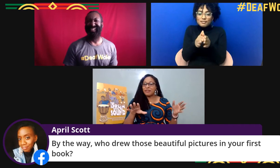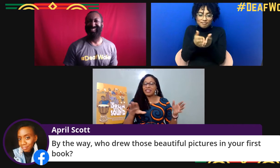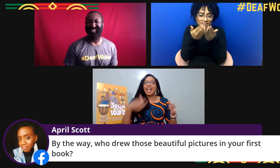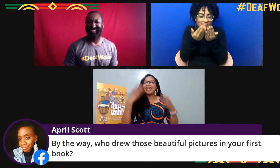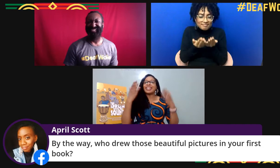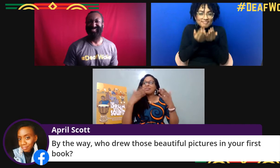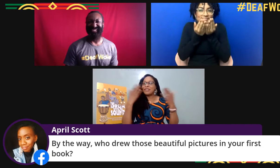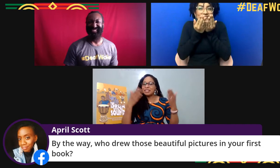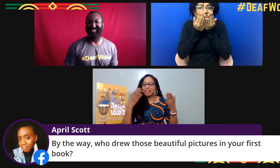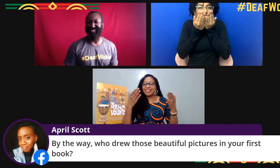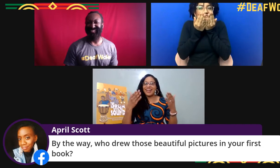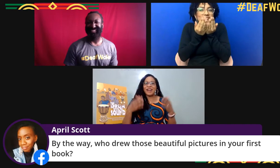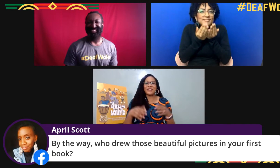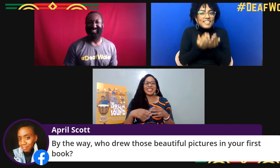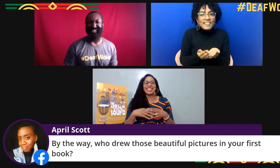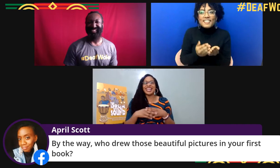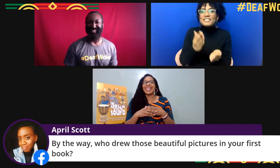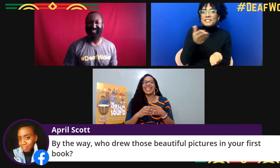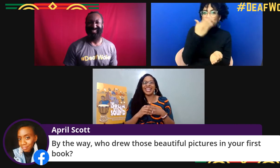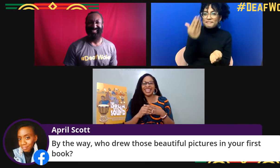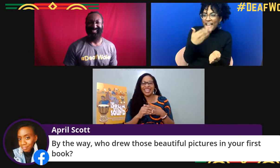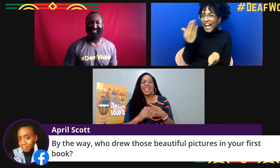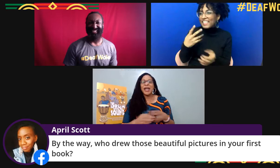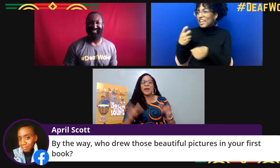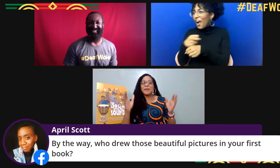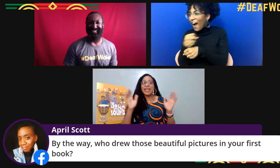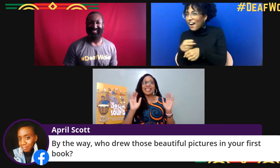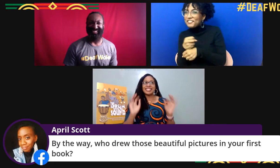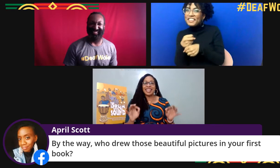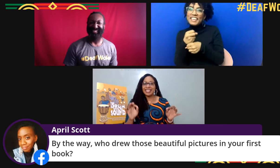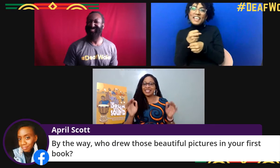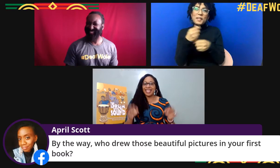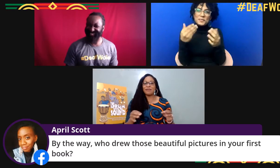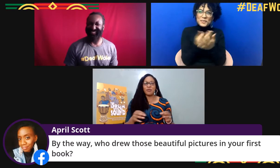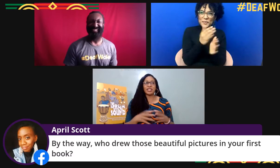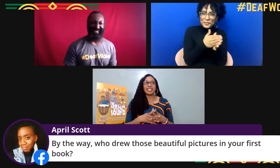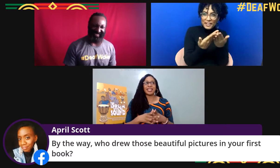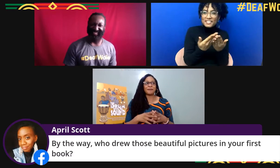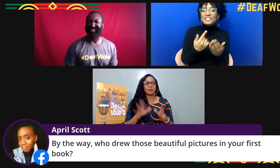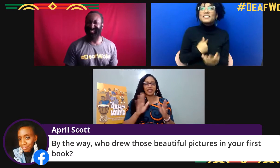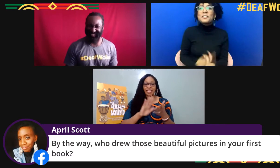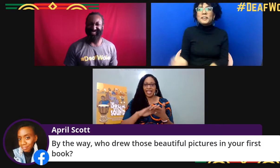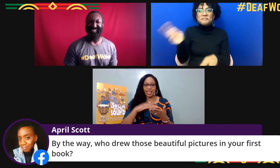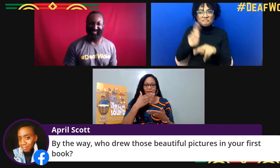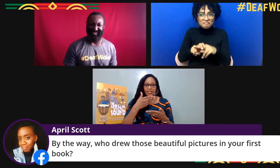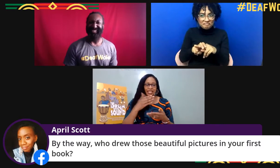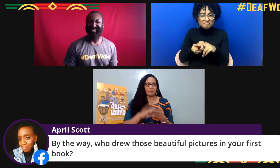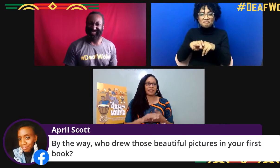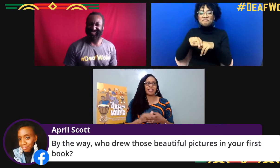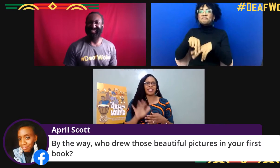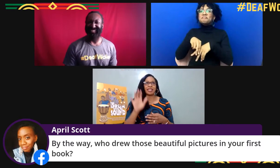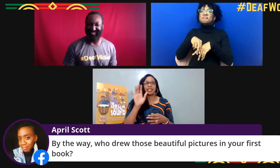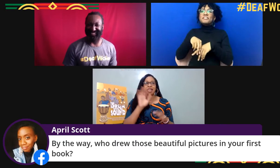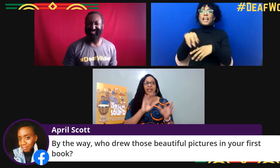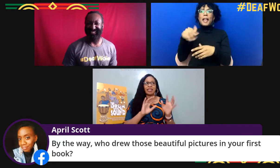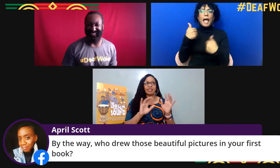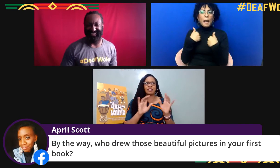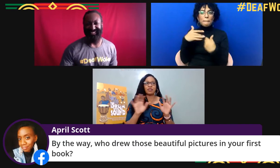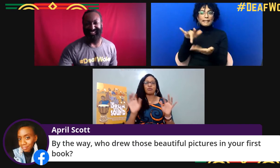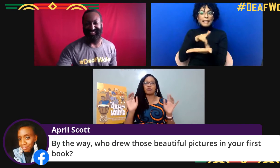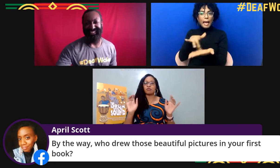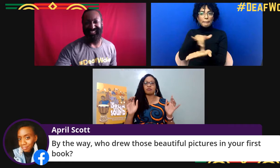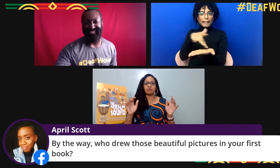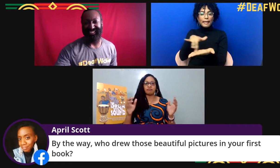drink coffee, I love the smell of coffee. But I sat at the table one day and I had my tablet and